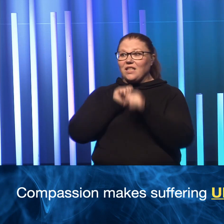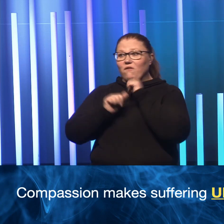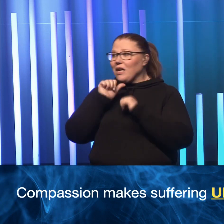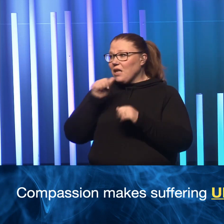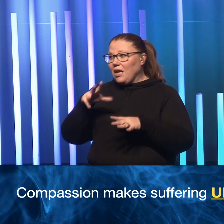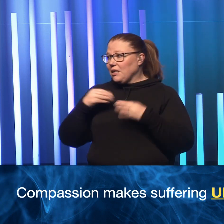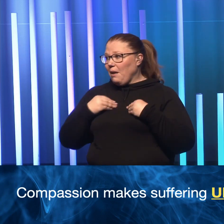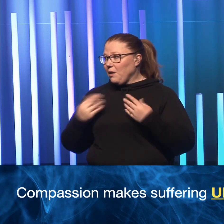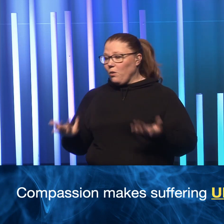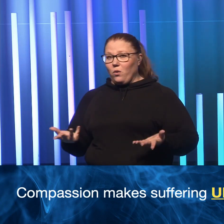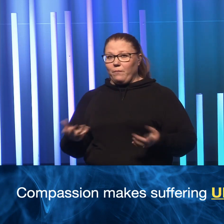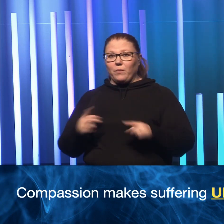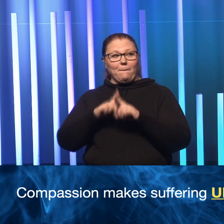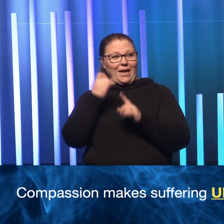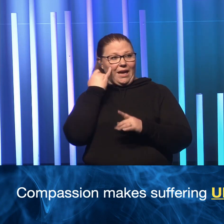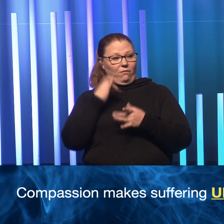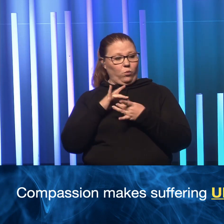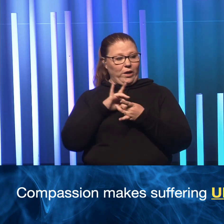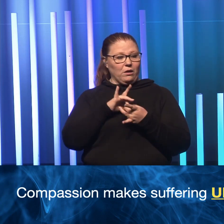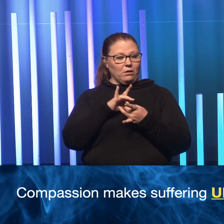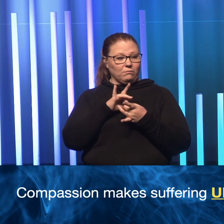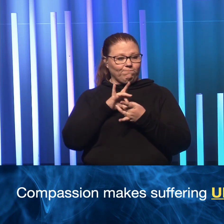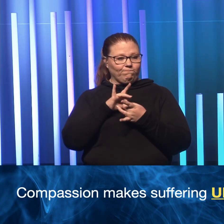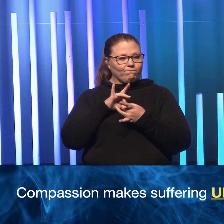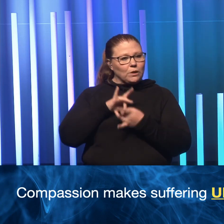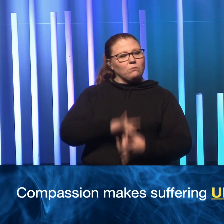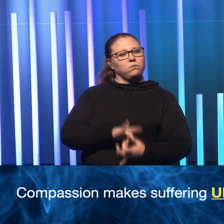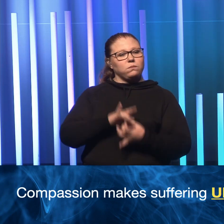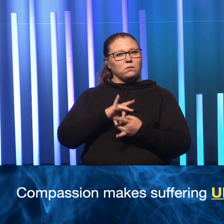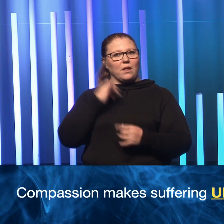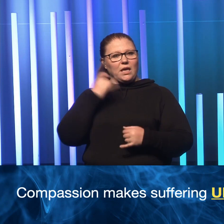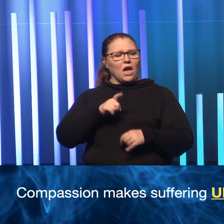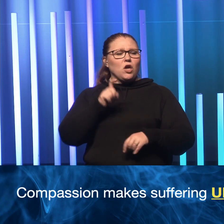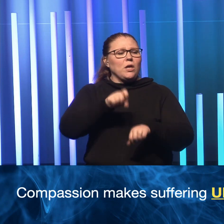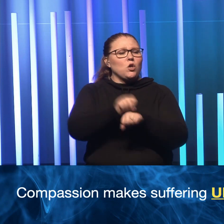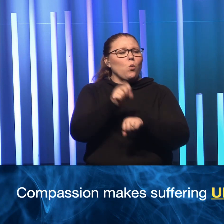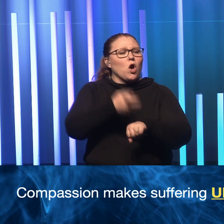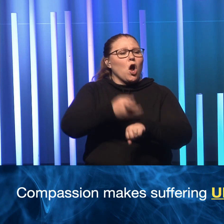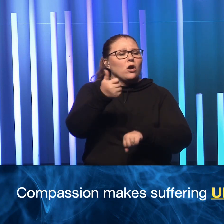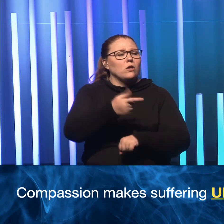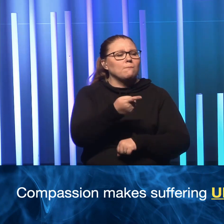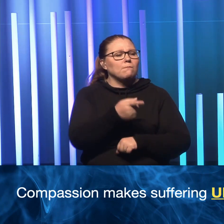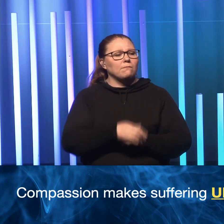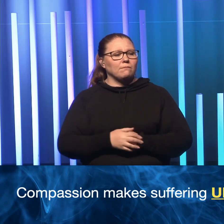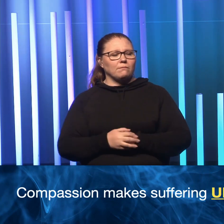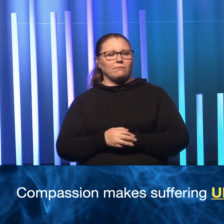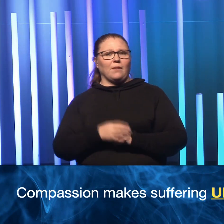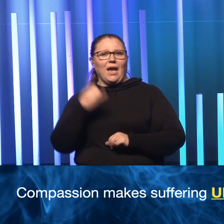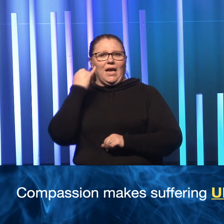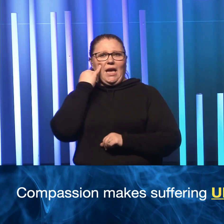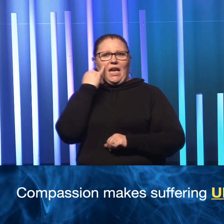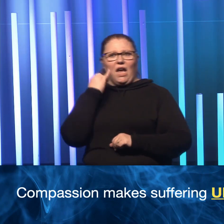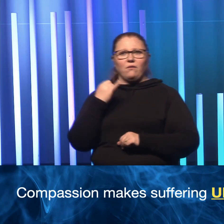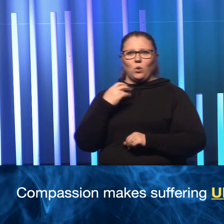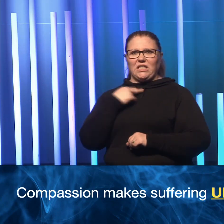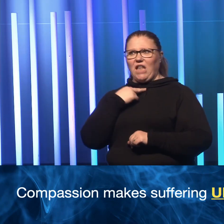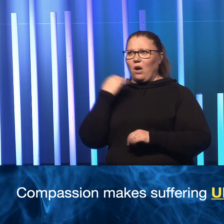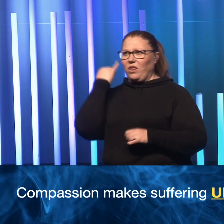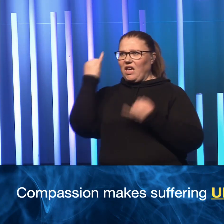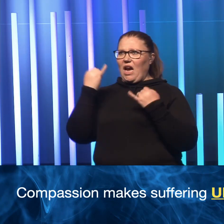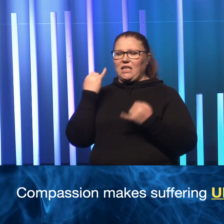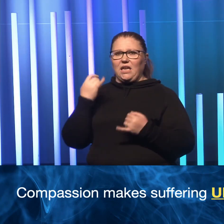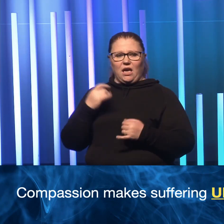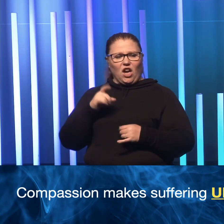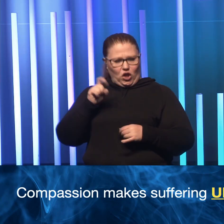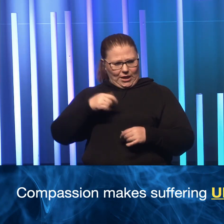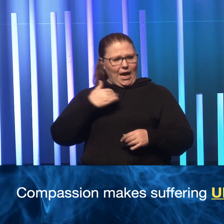unacceptable. But if we are grounded in this idea that, well, people just need to work harder, if we're grounded in this idea that people just need to make